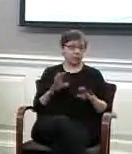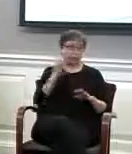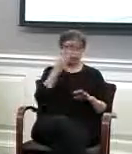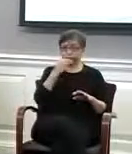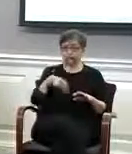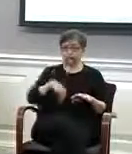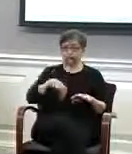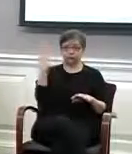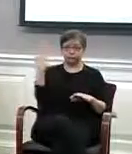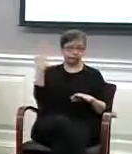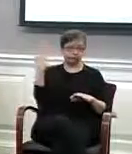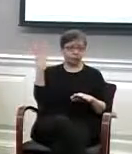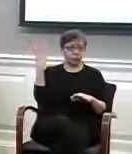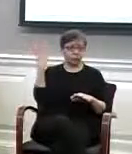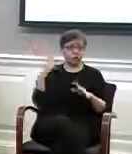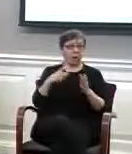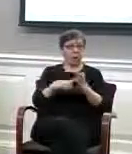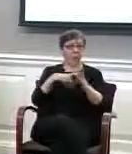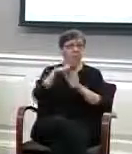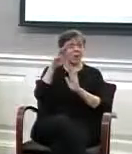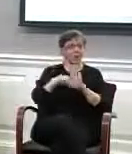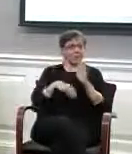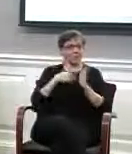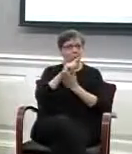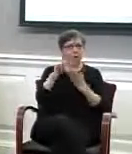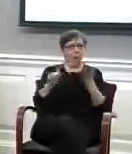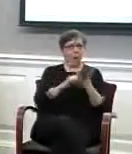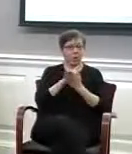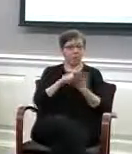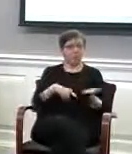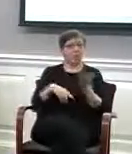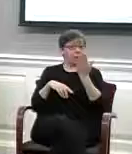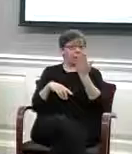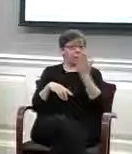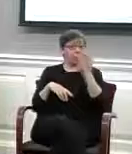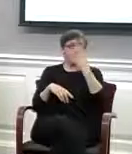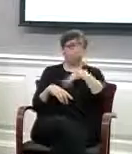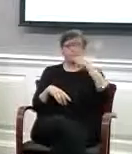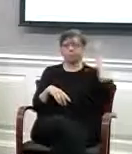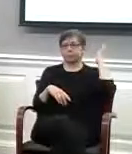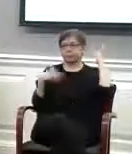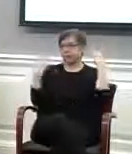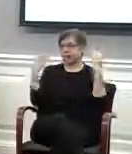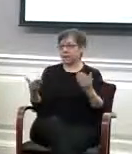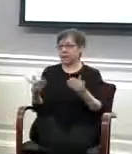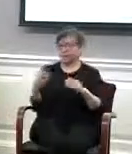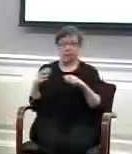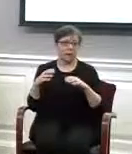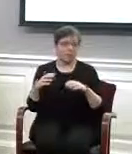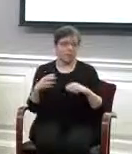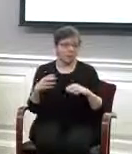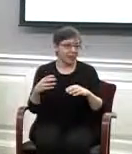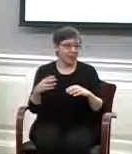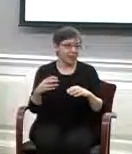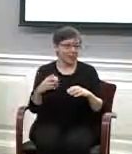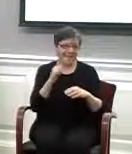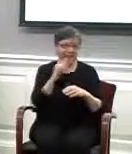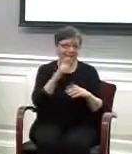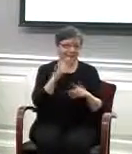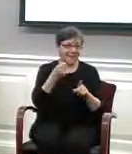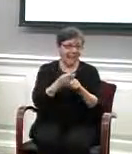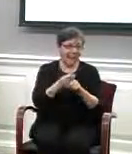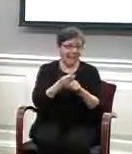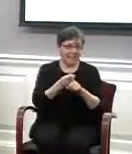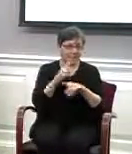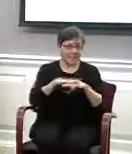is it on the curriculum, there's 1 hour, and then people, you know, tune back and do every, you know, does it infuse the entire curriculum of the